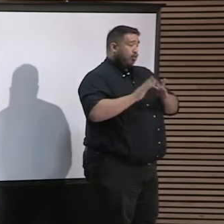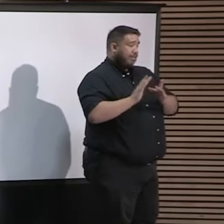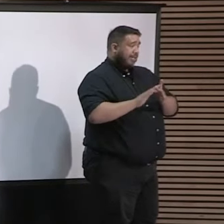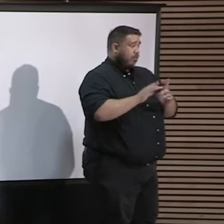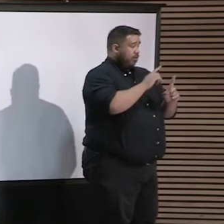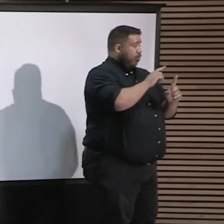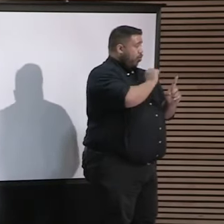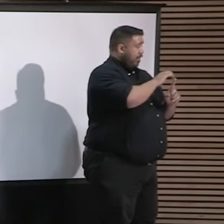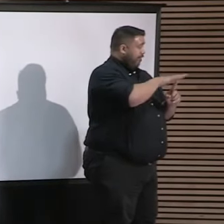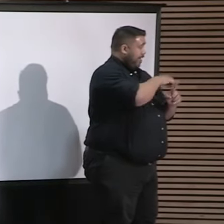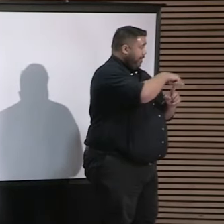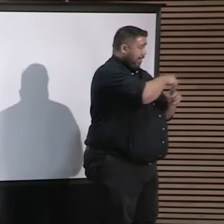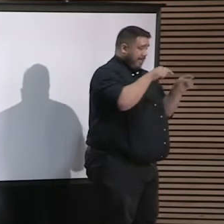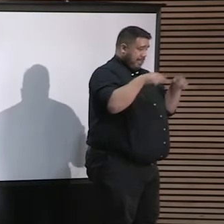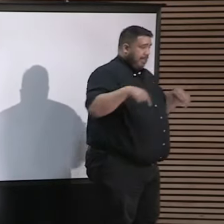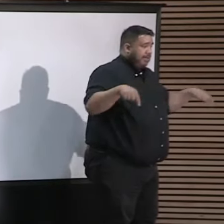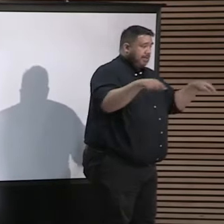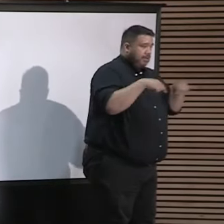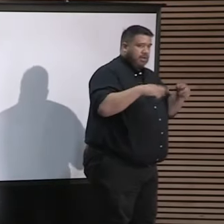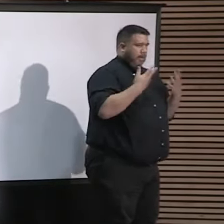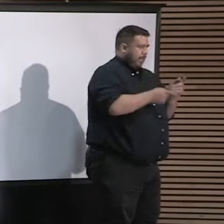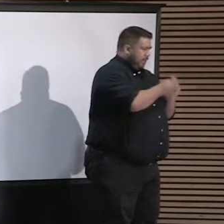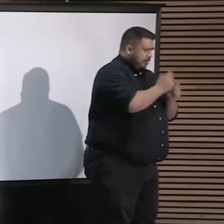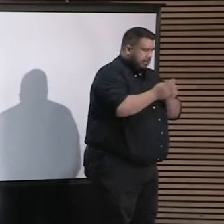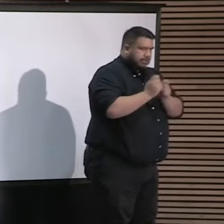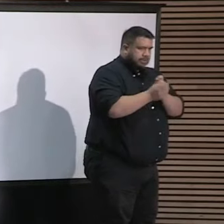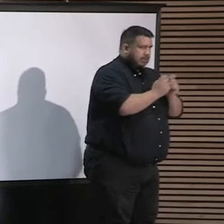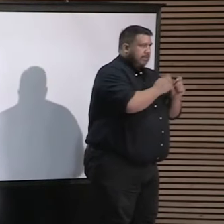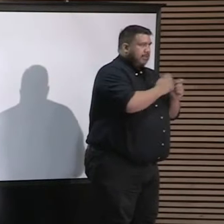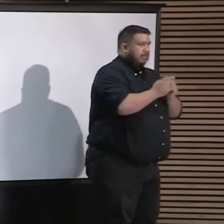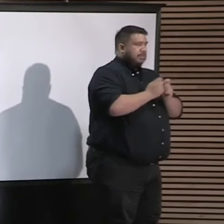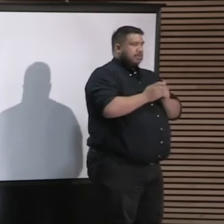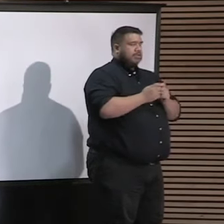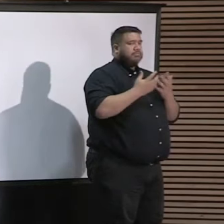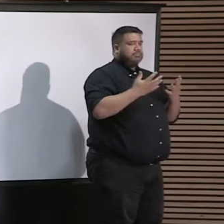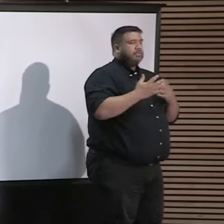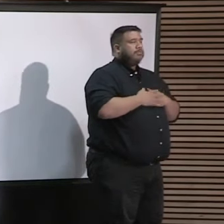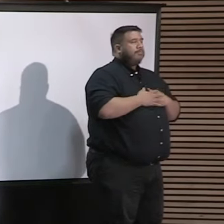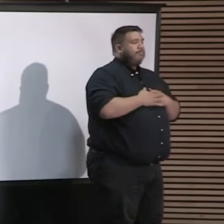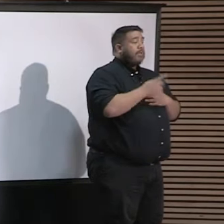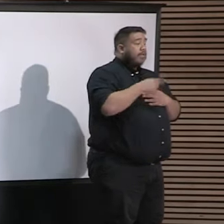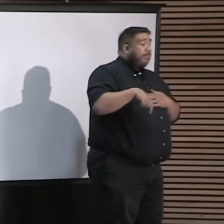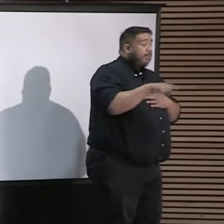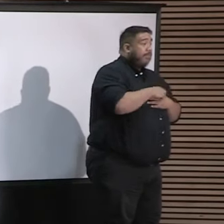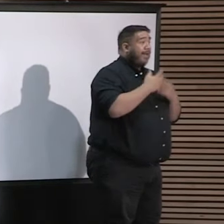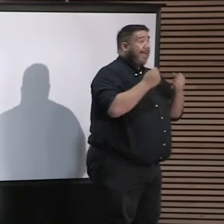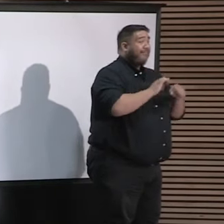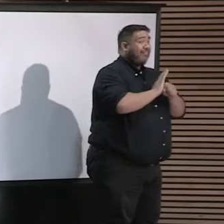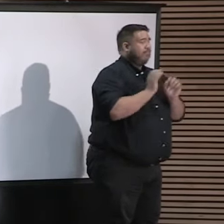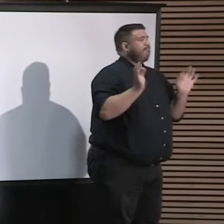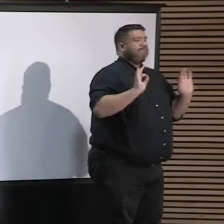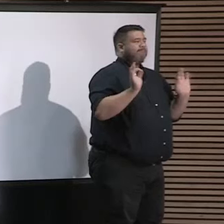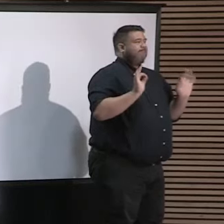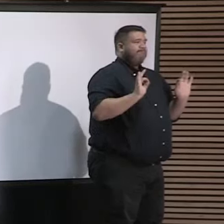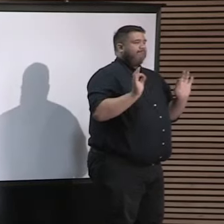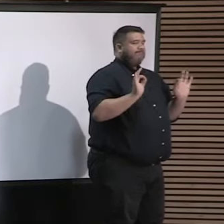the staff at Ridges, who were all tested towards the end of last week as part of testing all our MIF workers, they've all been tested. None have